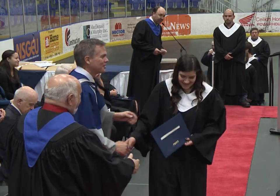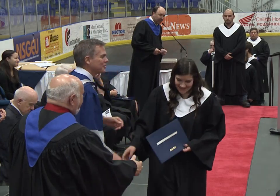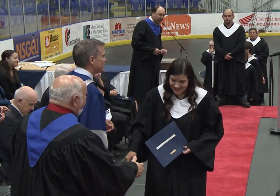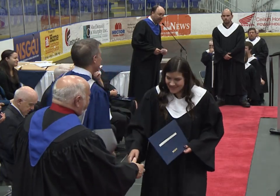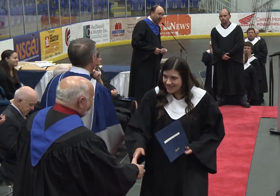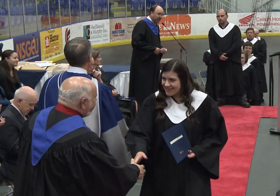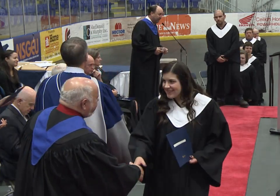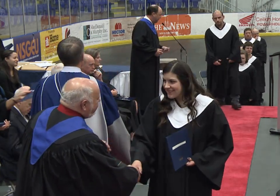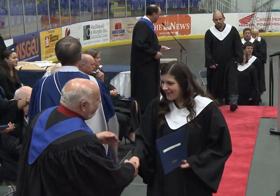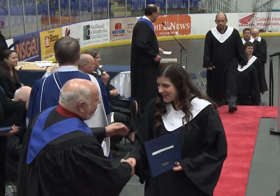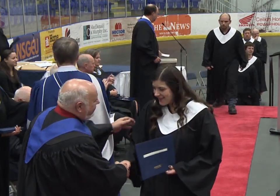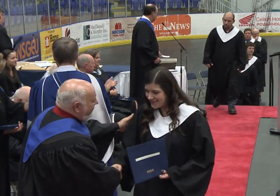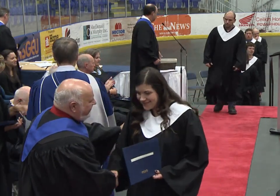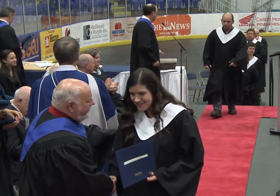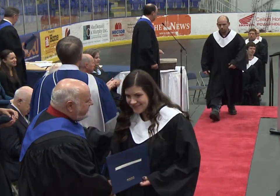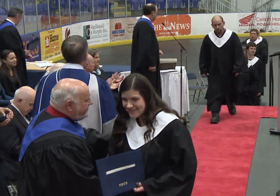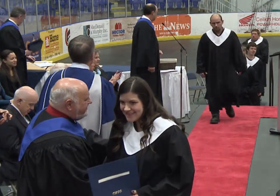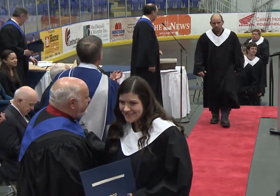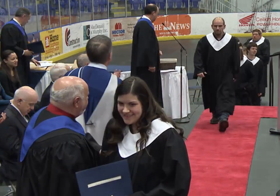Jeremy Penny.